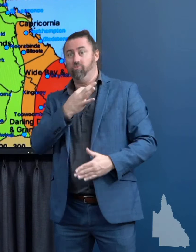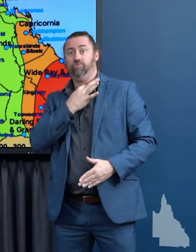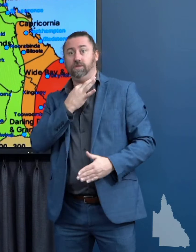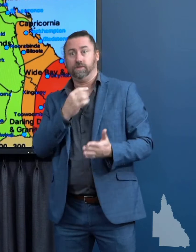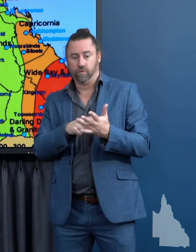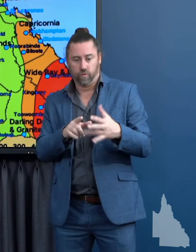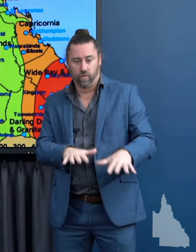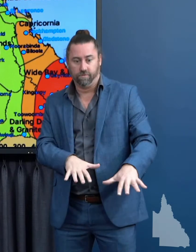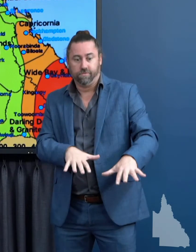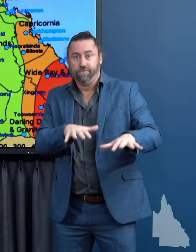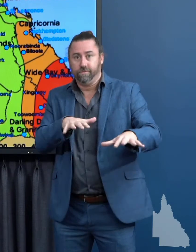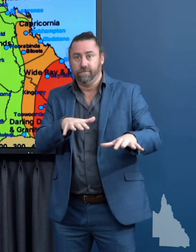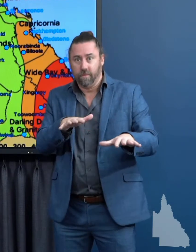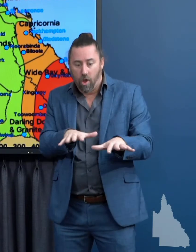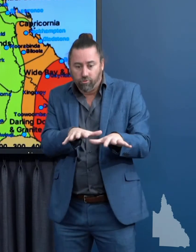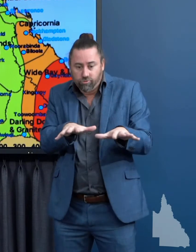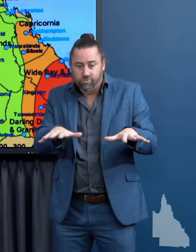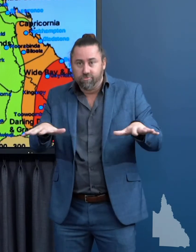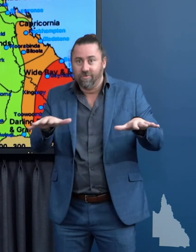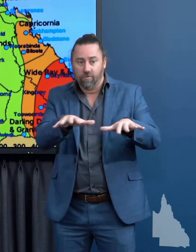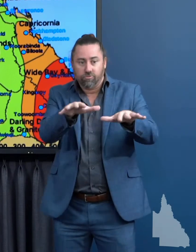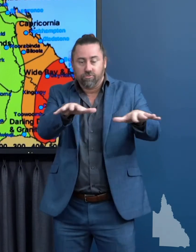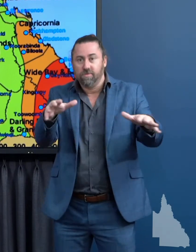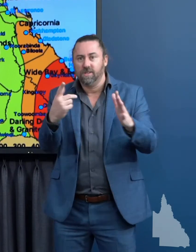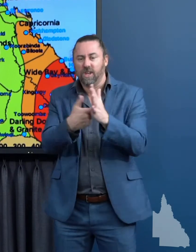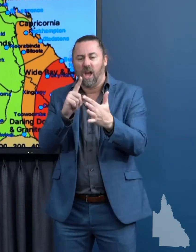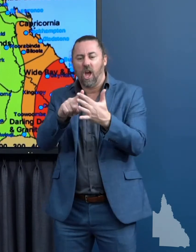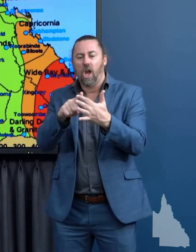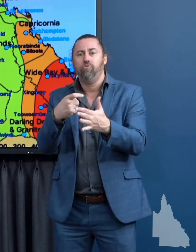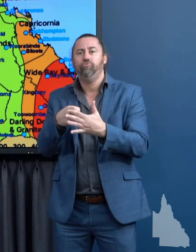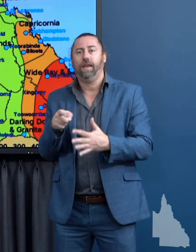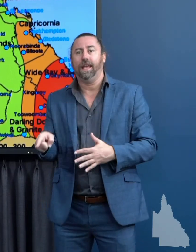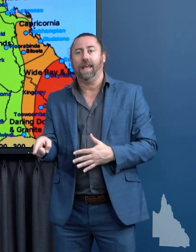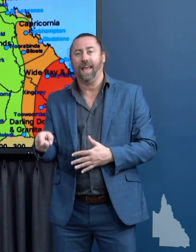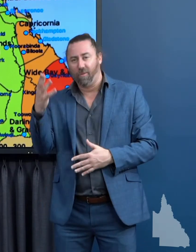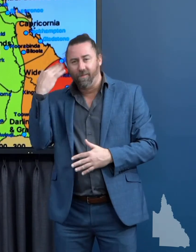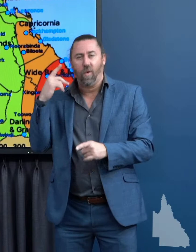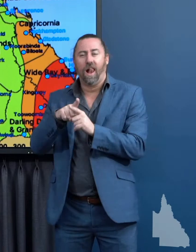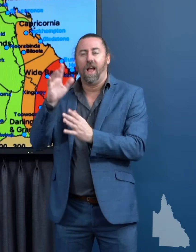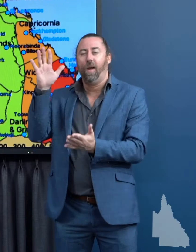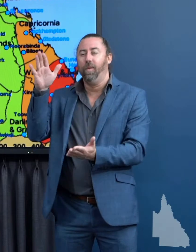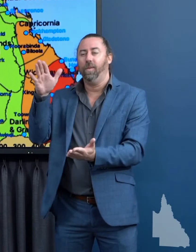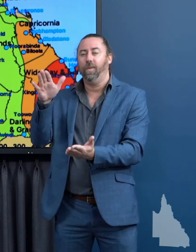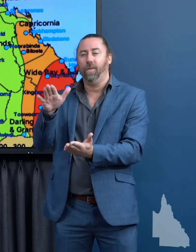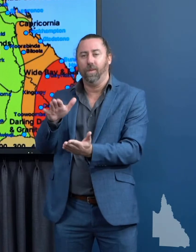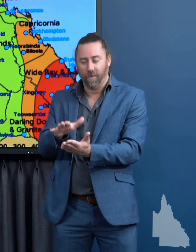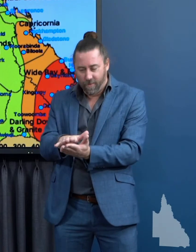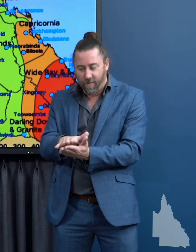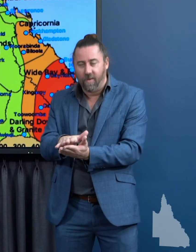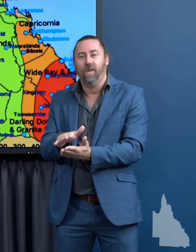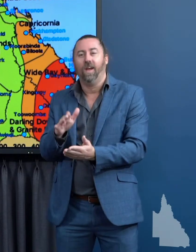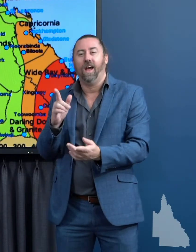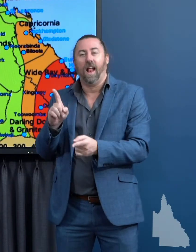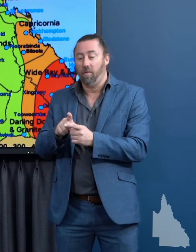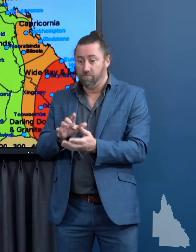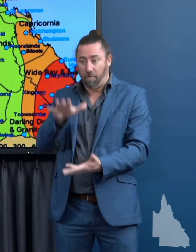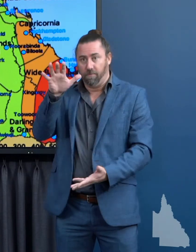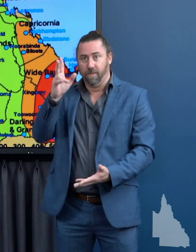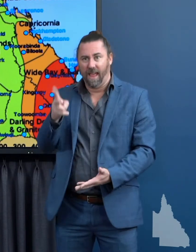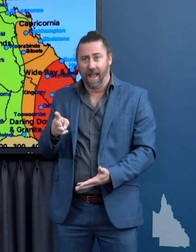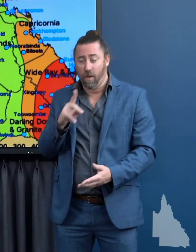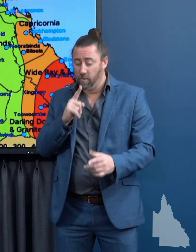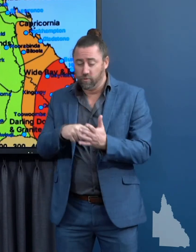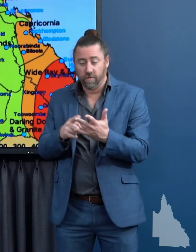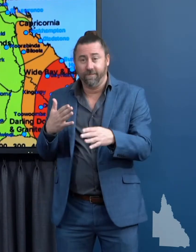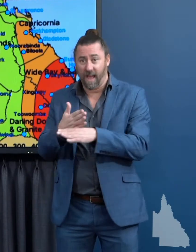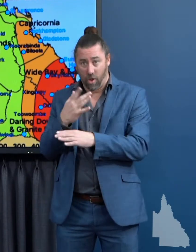to renew these river rises, and creeks will respond very quickly. They do not have the capacity to take on any more